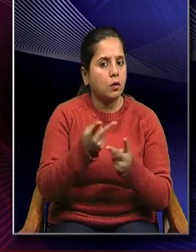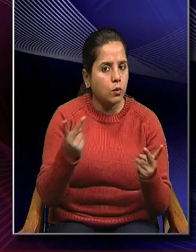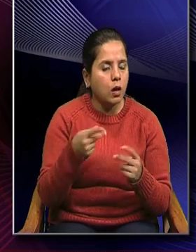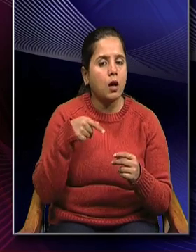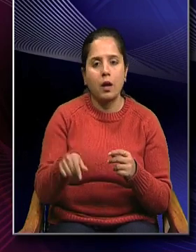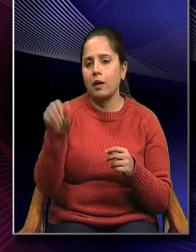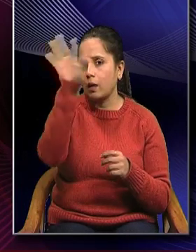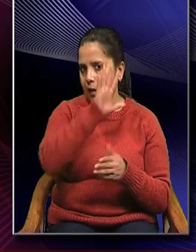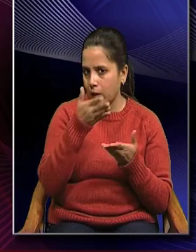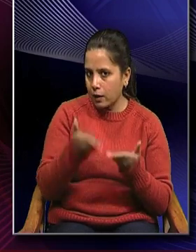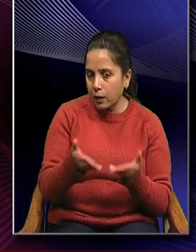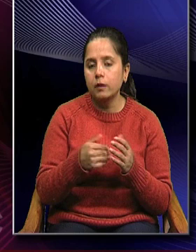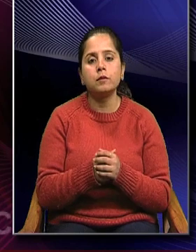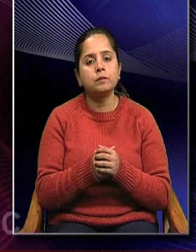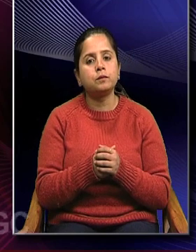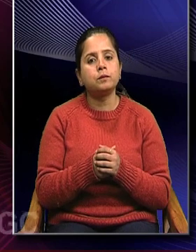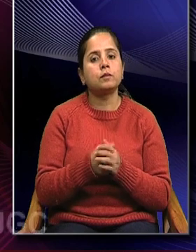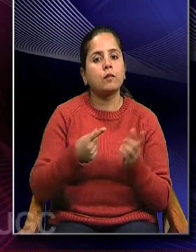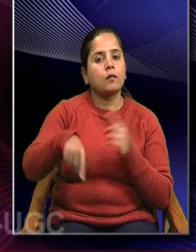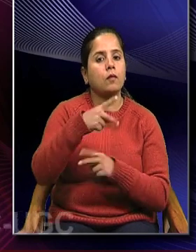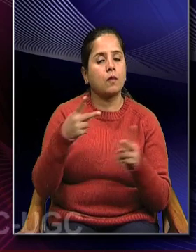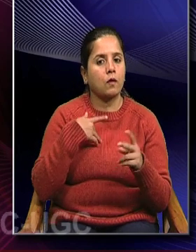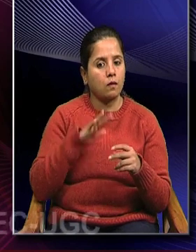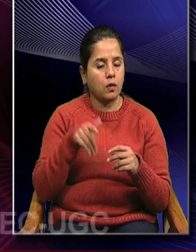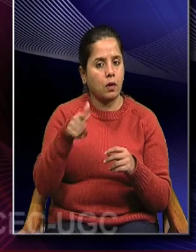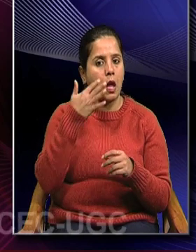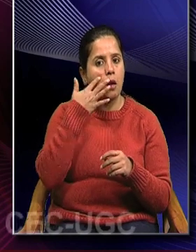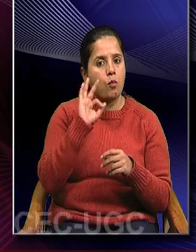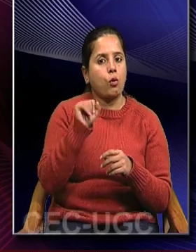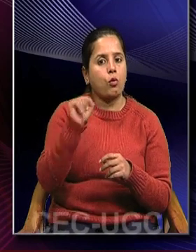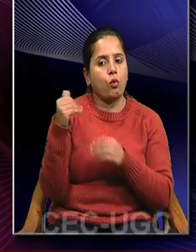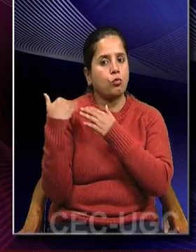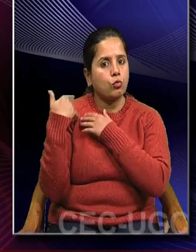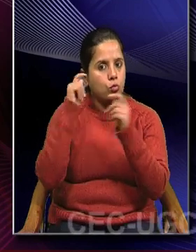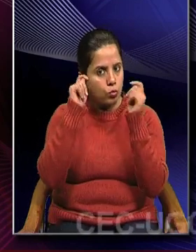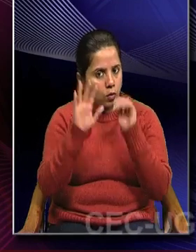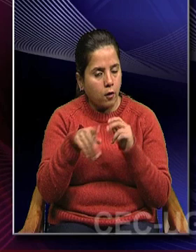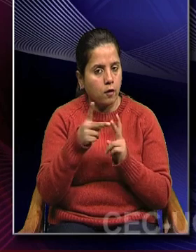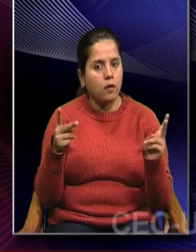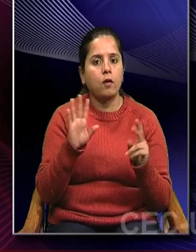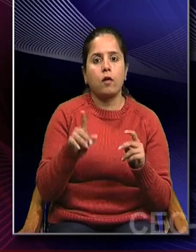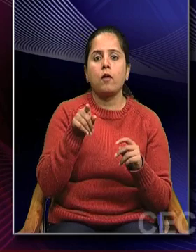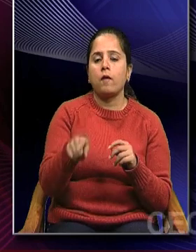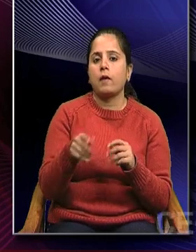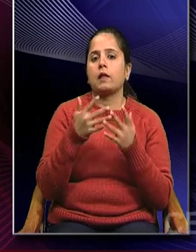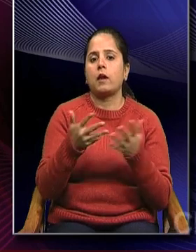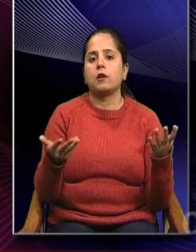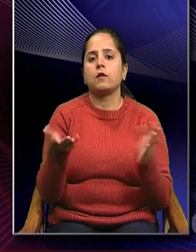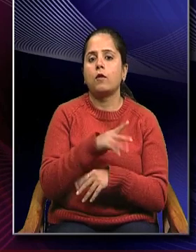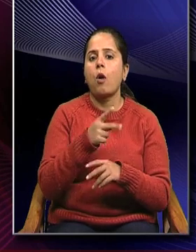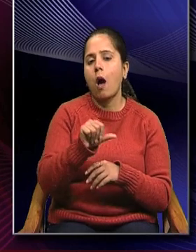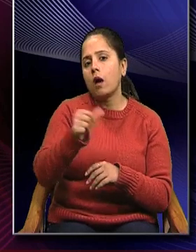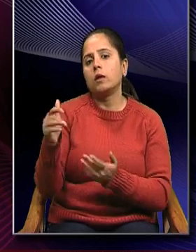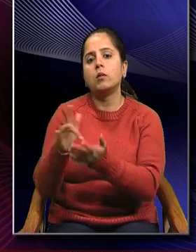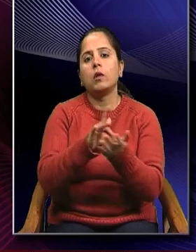in India, when we talk about they were playing an important role in terms of movements of goods from one area to another,